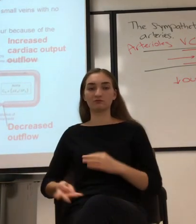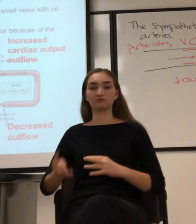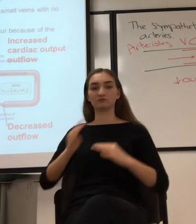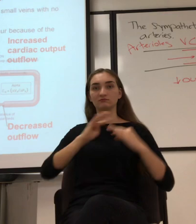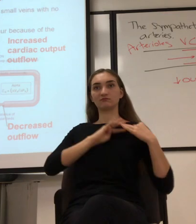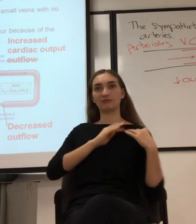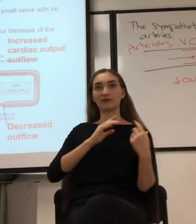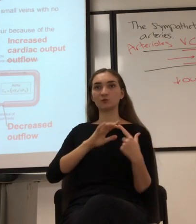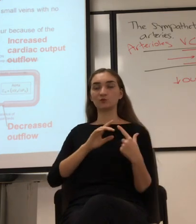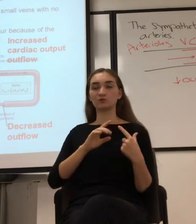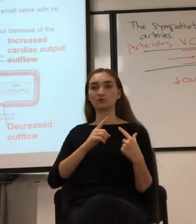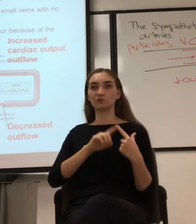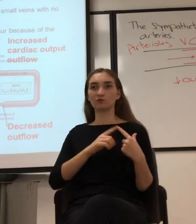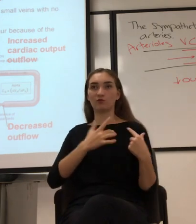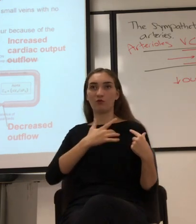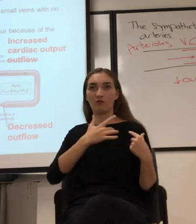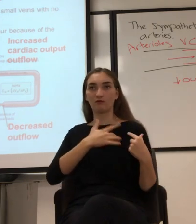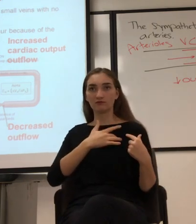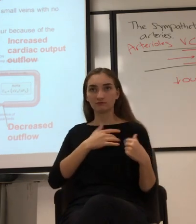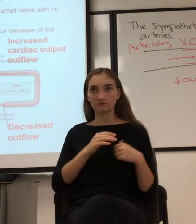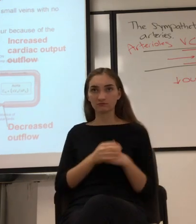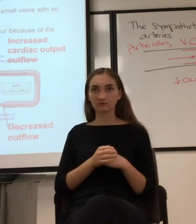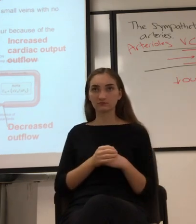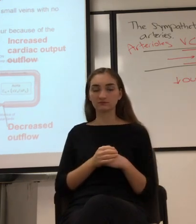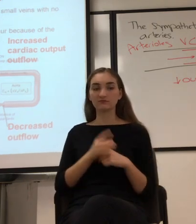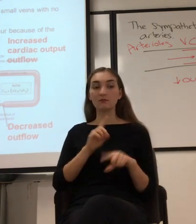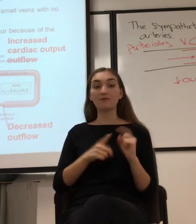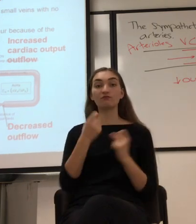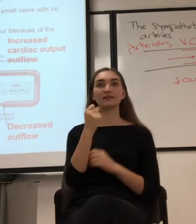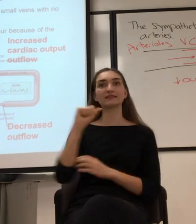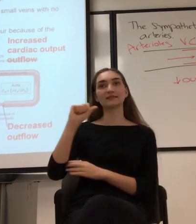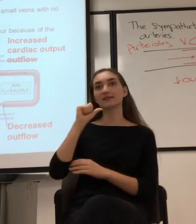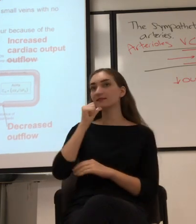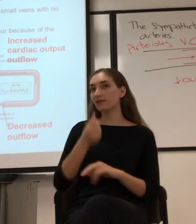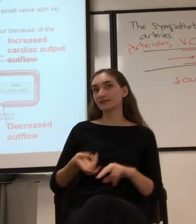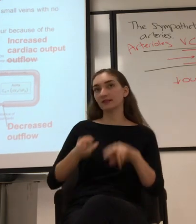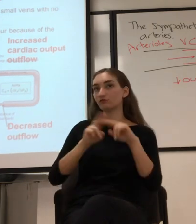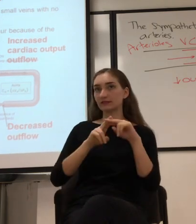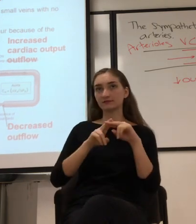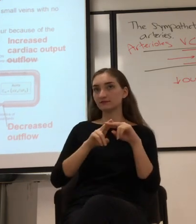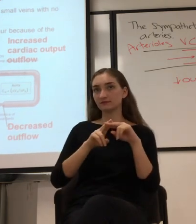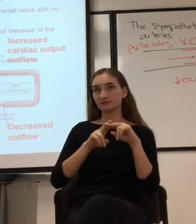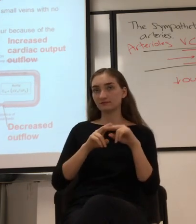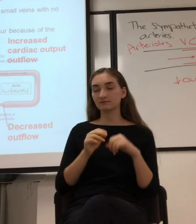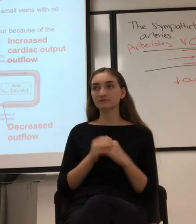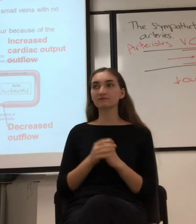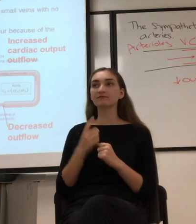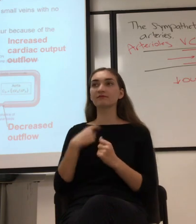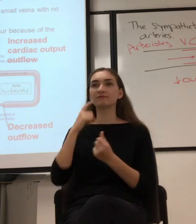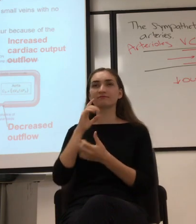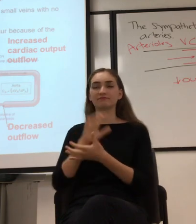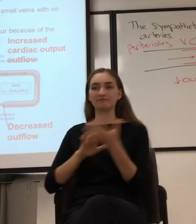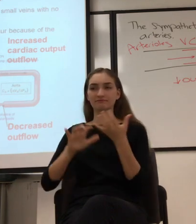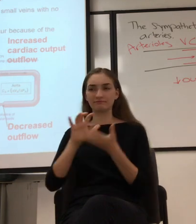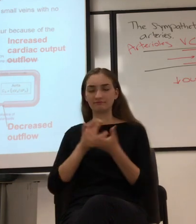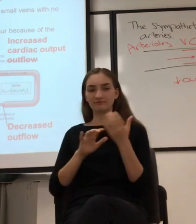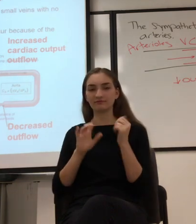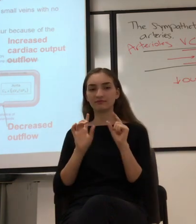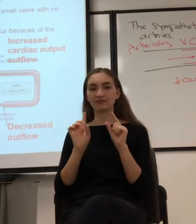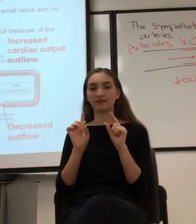more. Now, I remember talking about this, I was confused, and I went to the office hoppers,